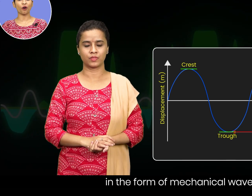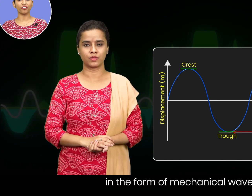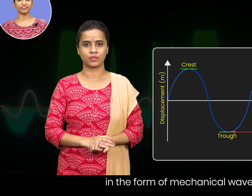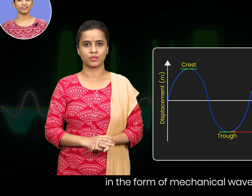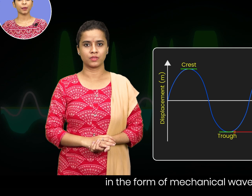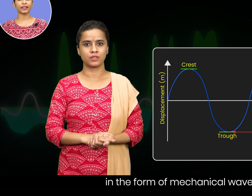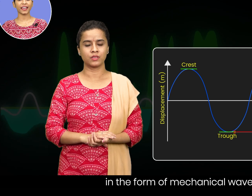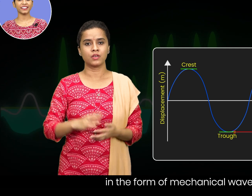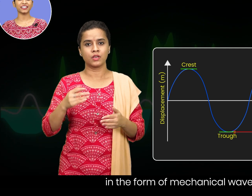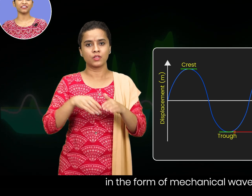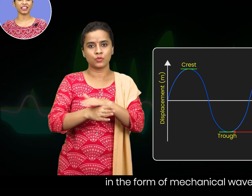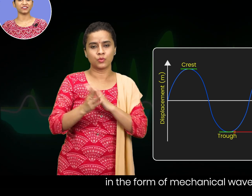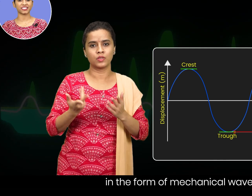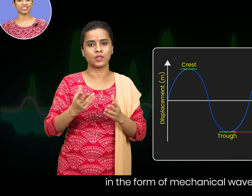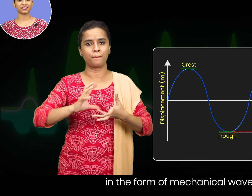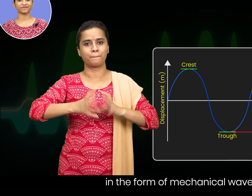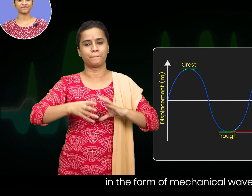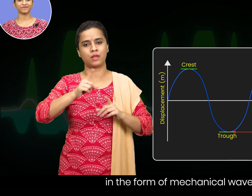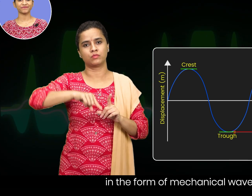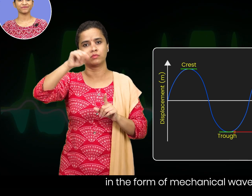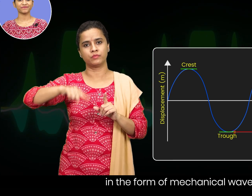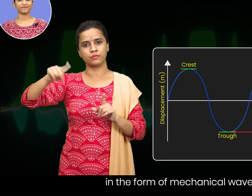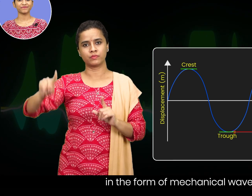form of mechanical waves.